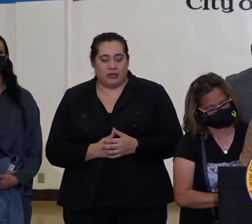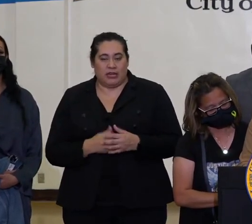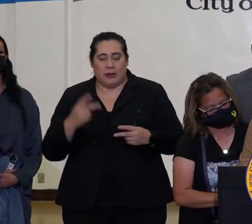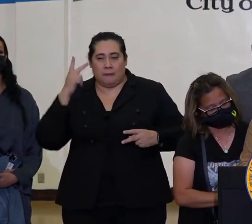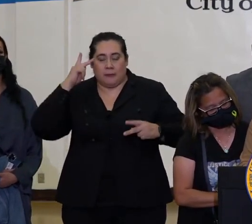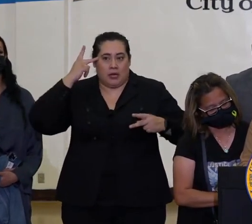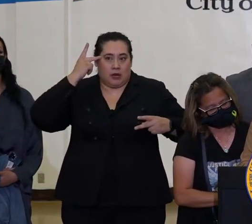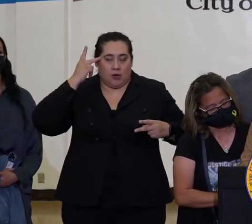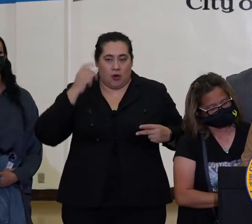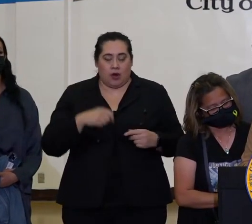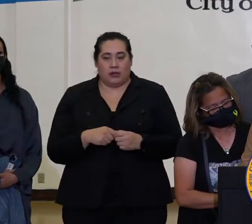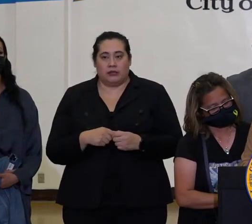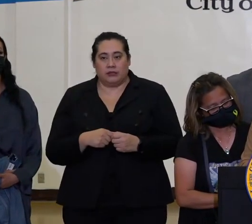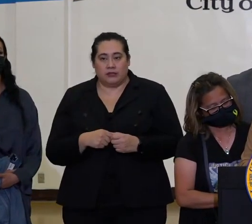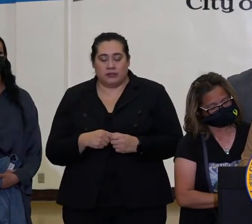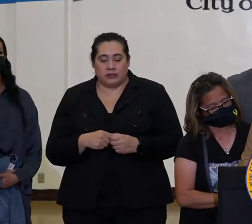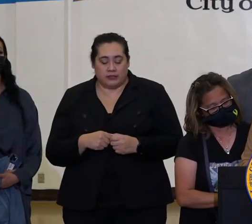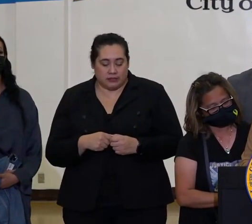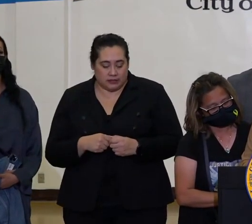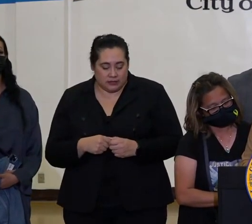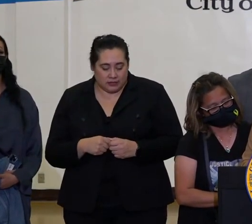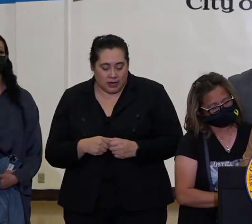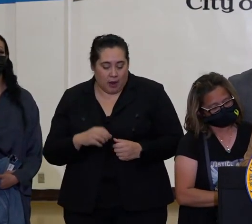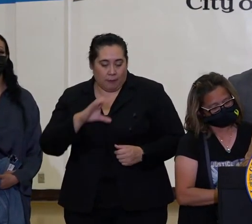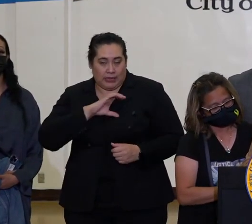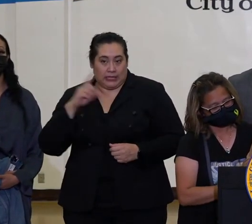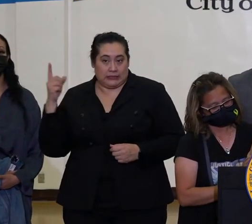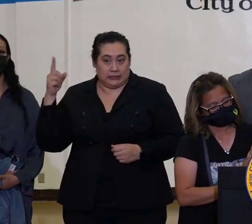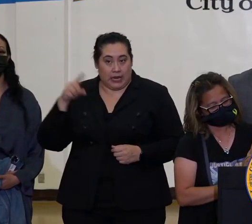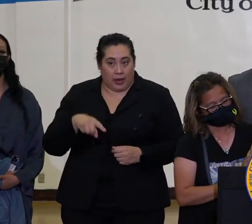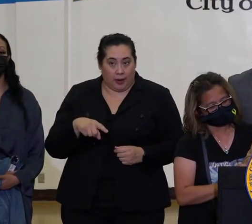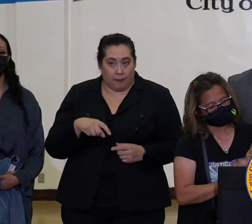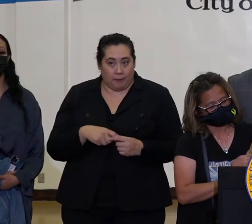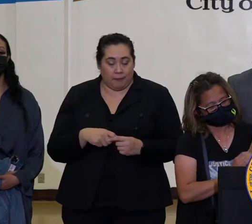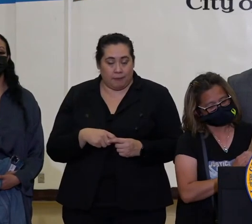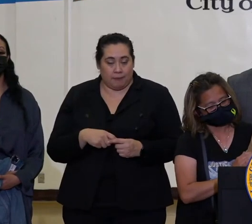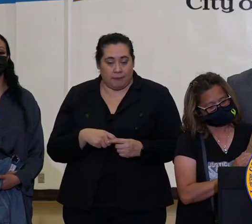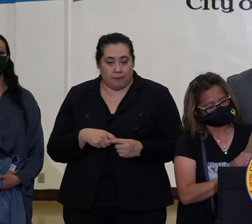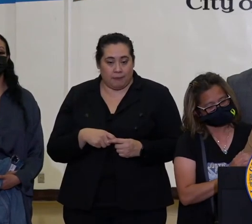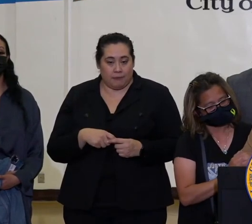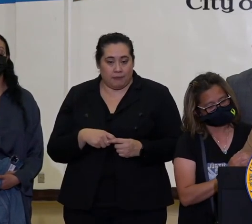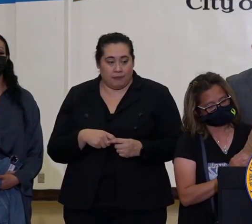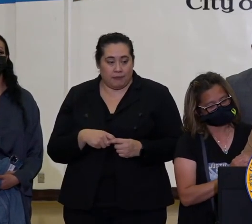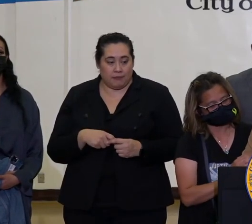paranoid. And the police came and